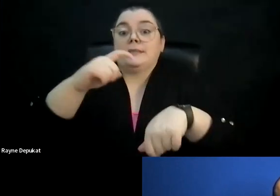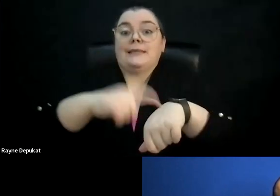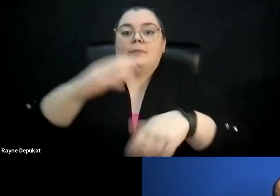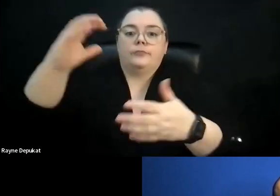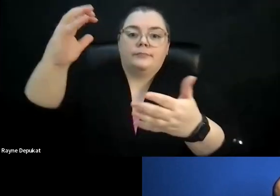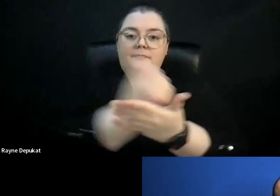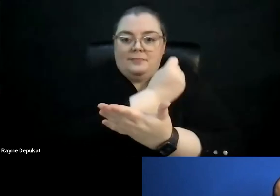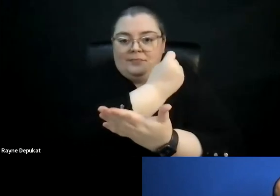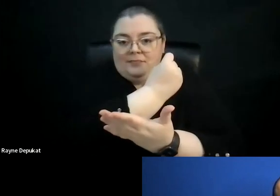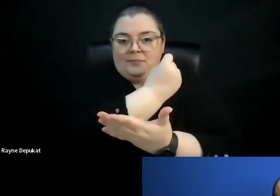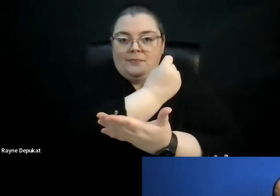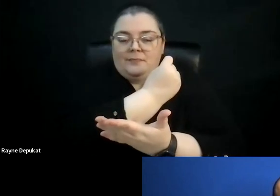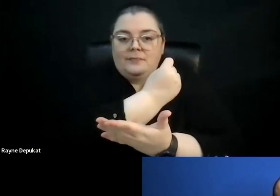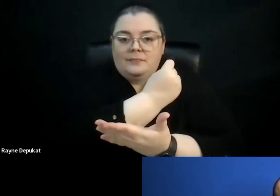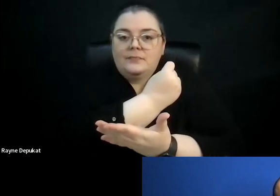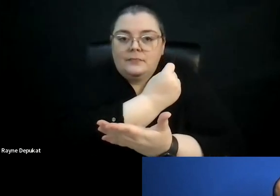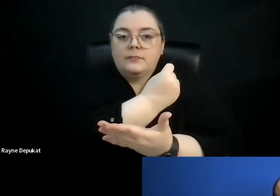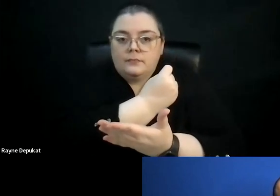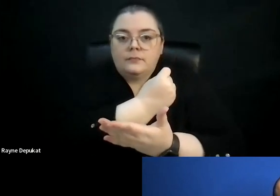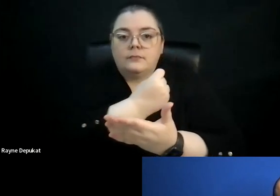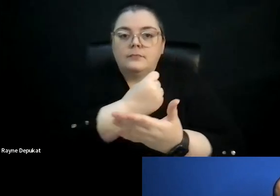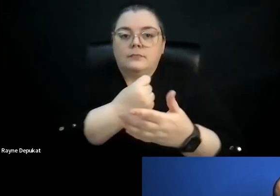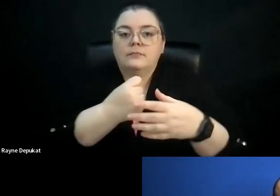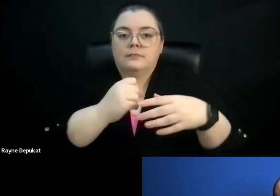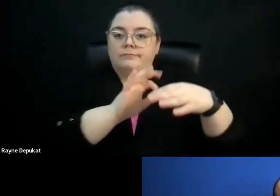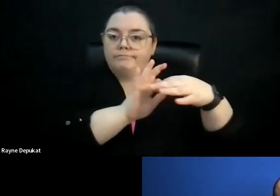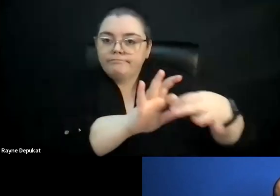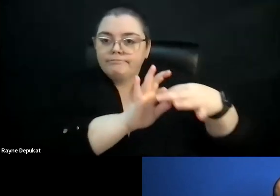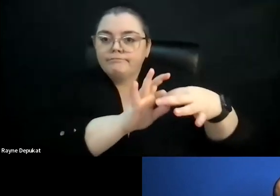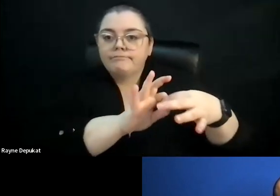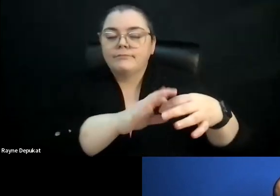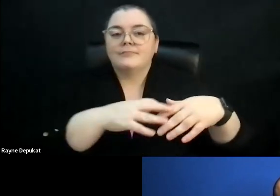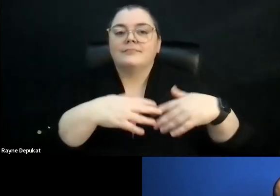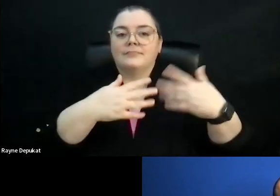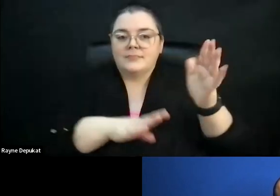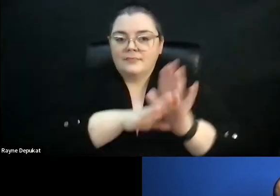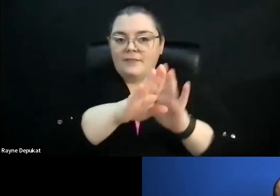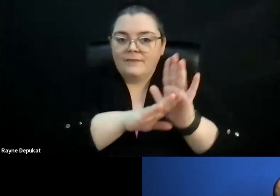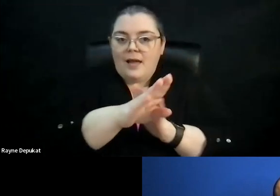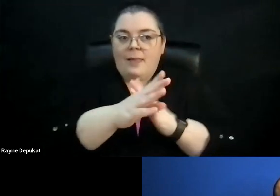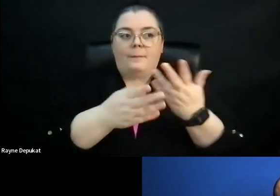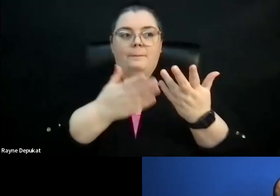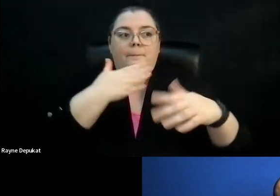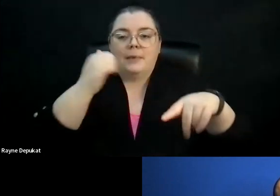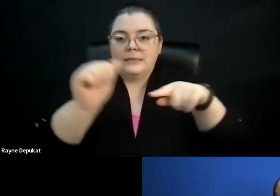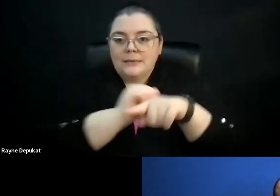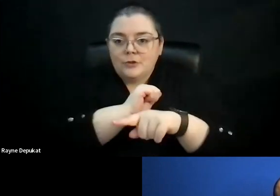predict it might be a good time to create that rapport with